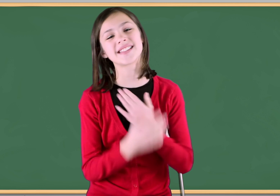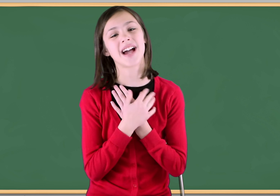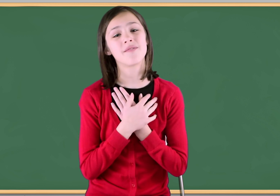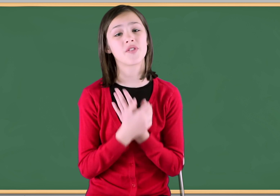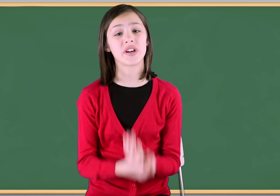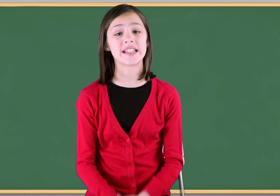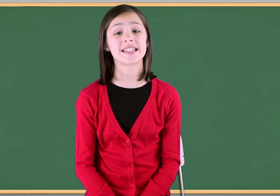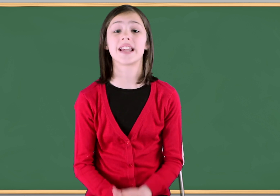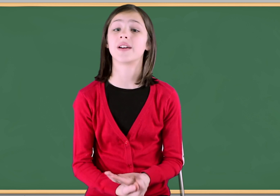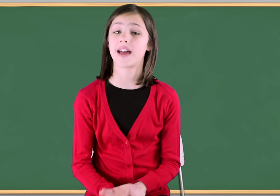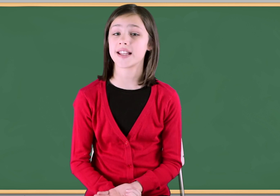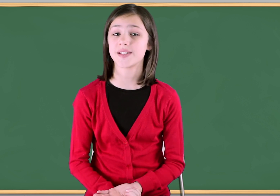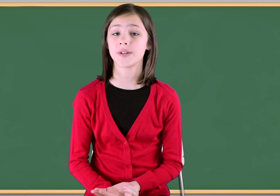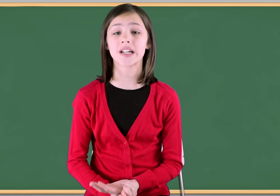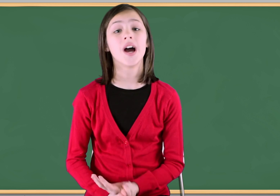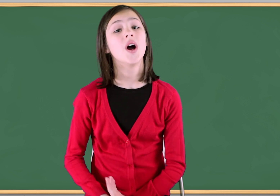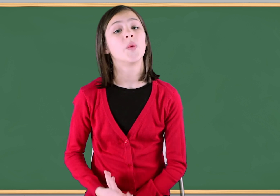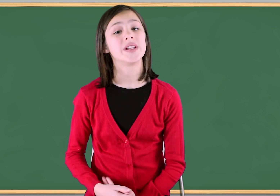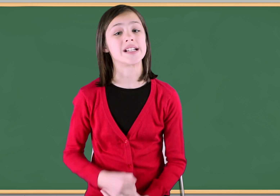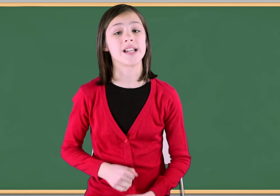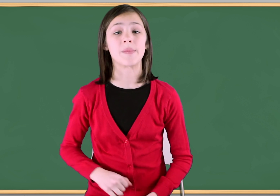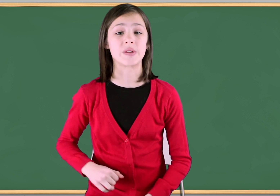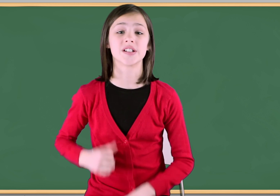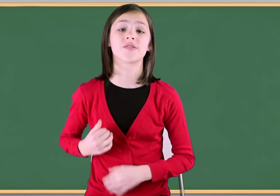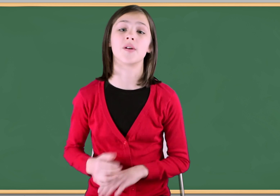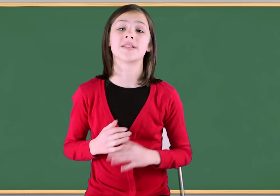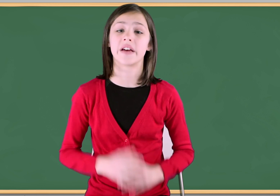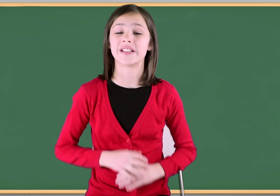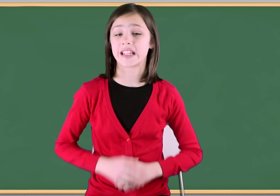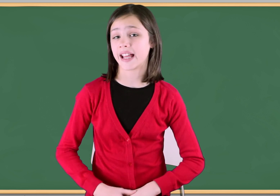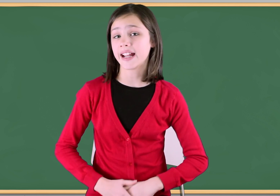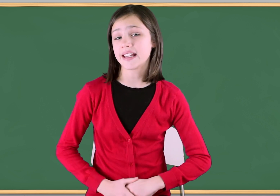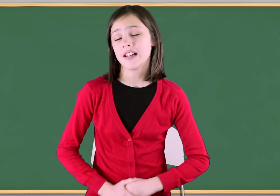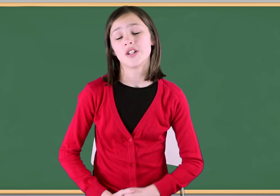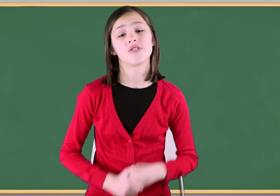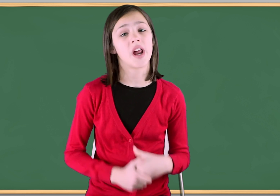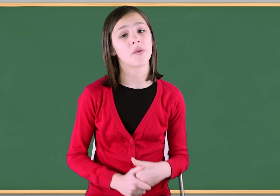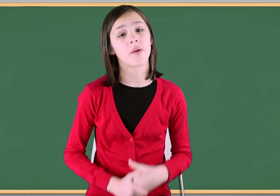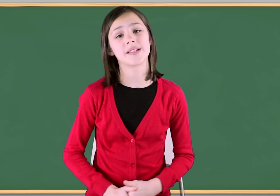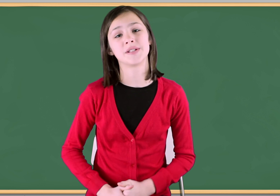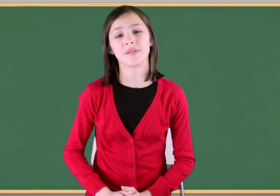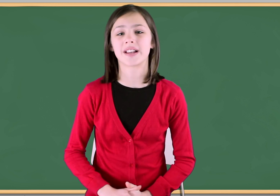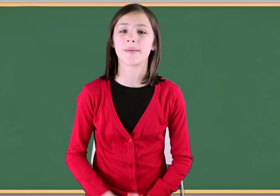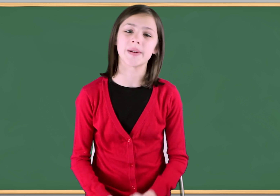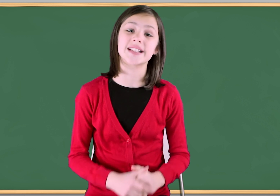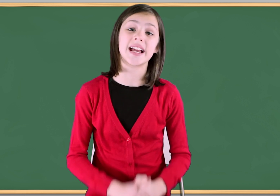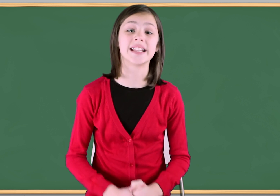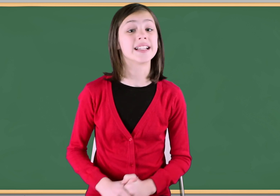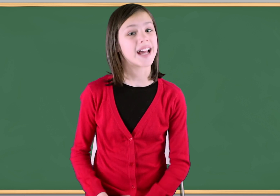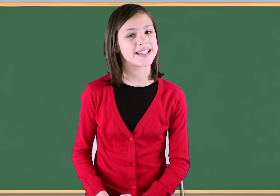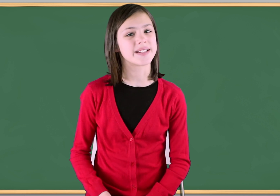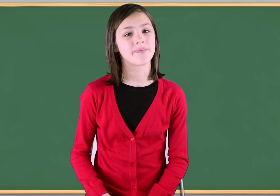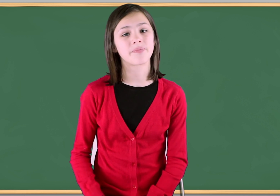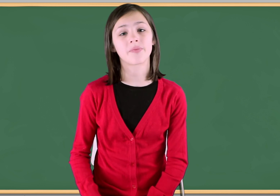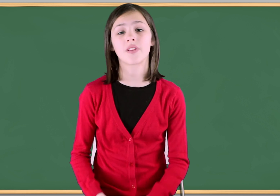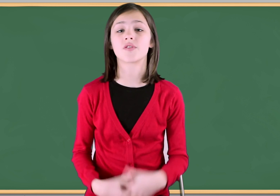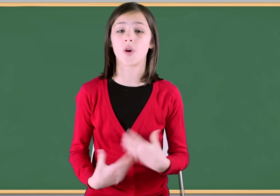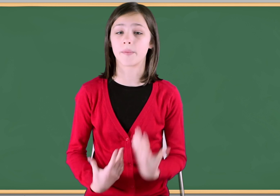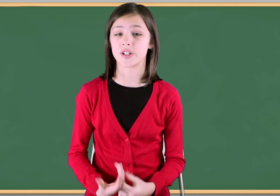guys, I'm Faris. Now last week we did numbers from 70 to 80, so now we're going to be doing numbers 80 to 90. So I'm going to